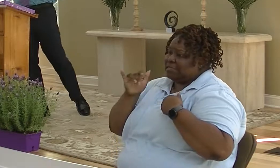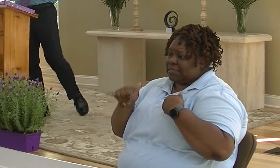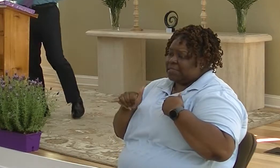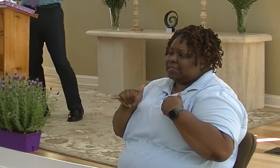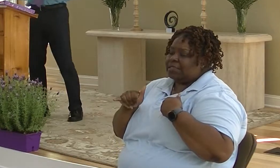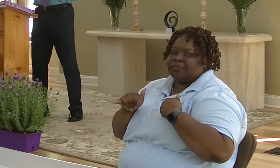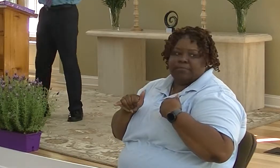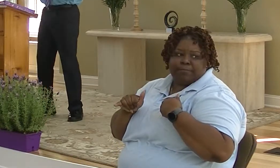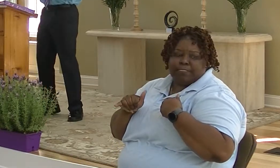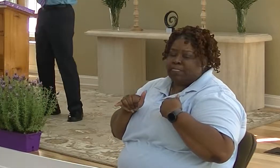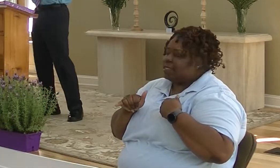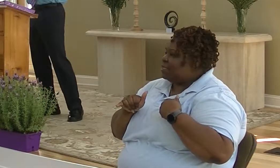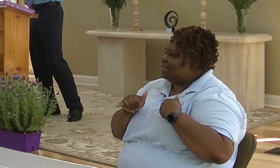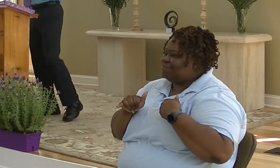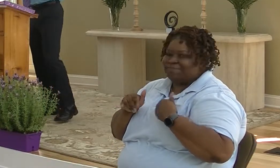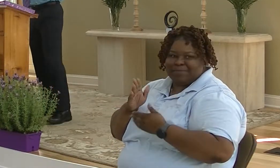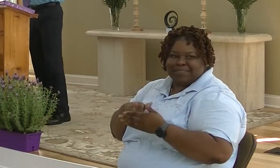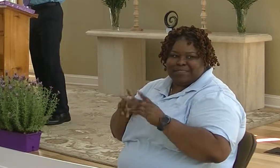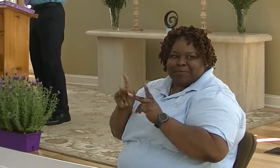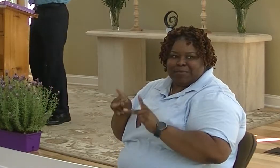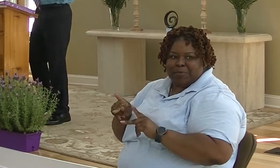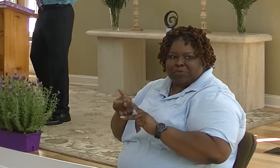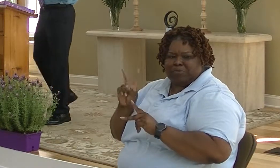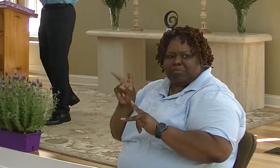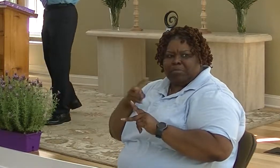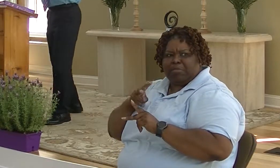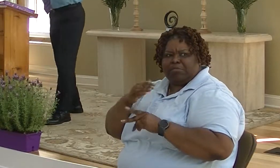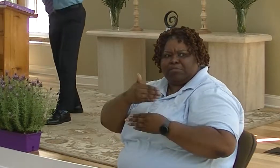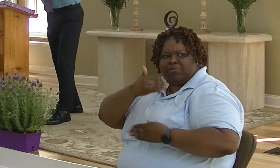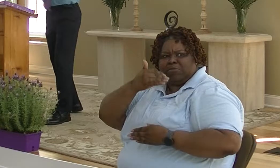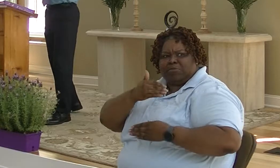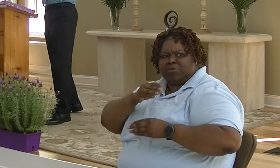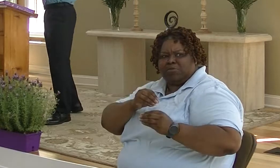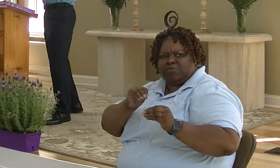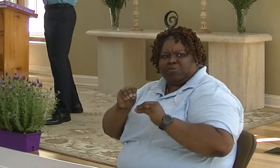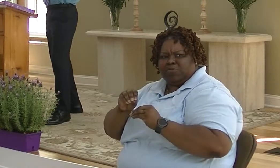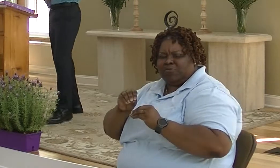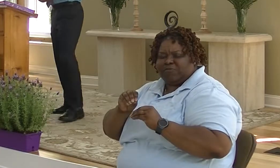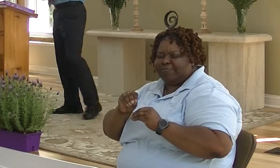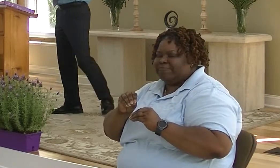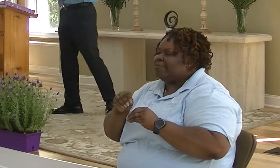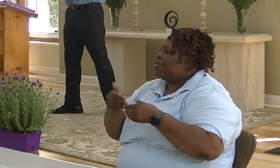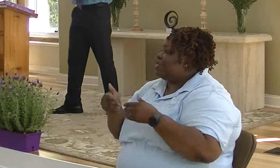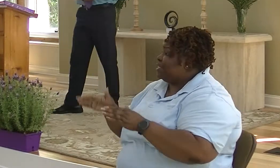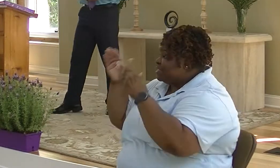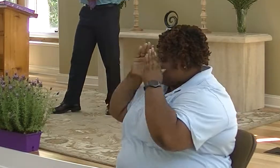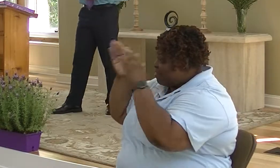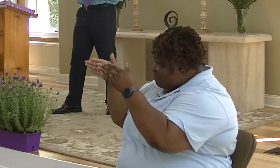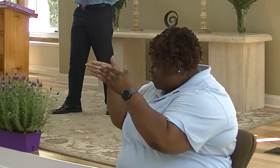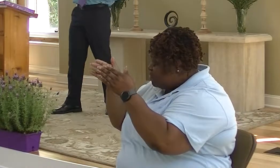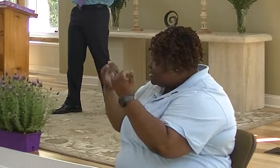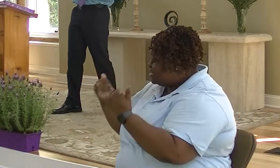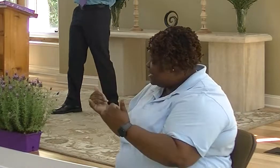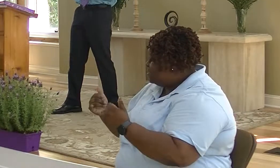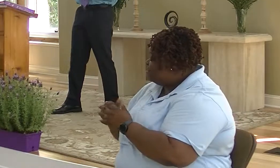minute. Somebody moving? Let's think about this for a minute. Squirrel. Let's think about this for a minute.